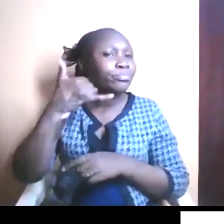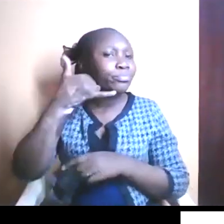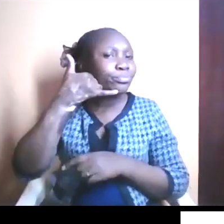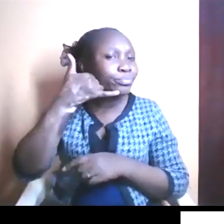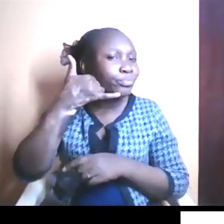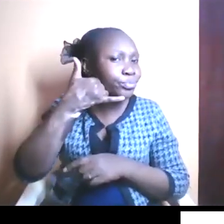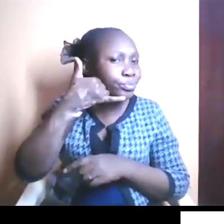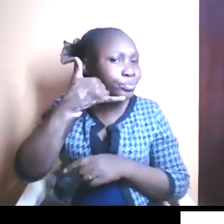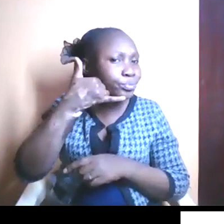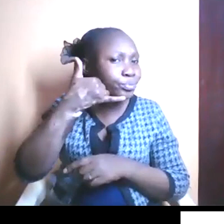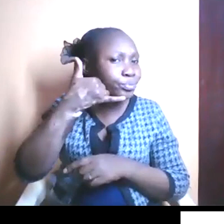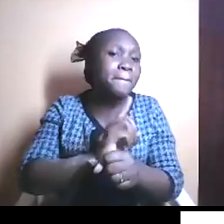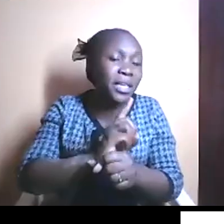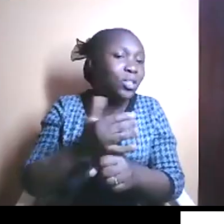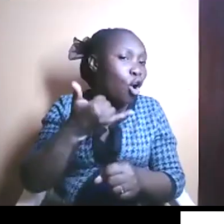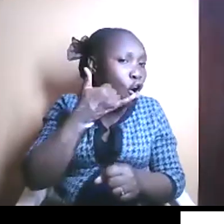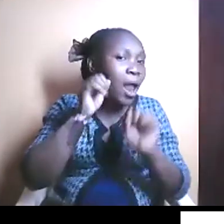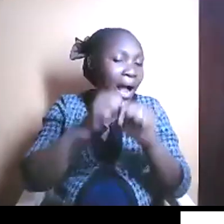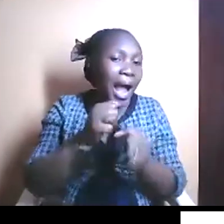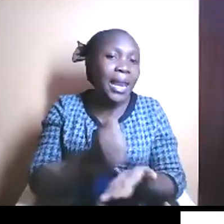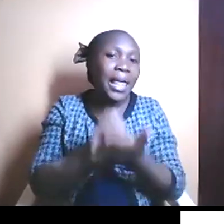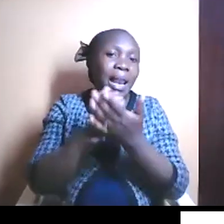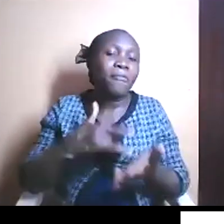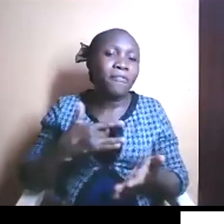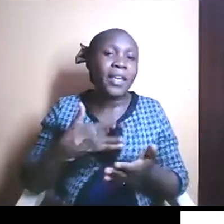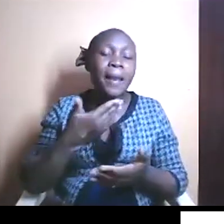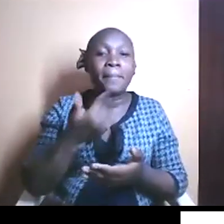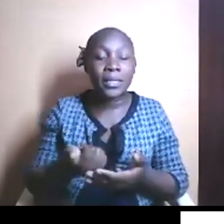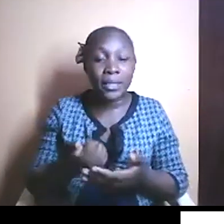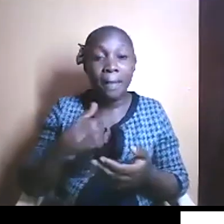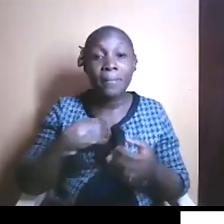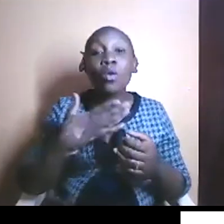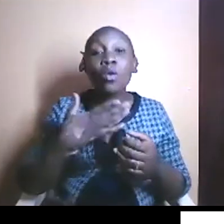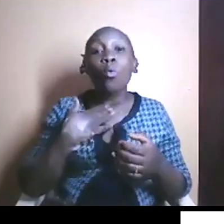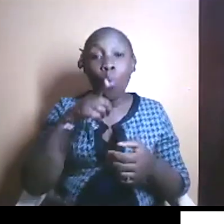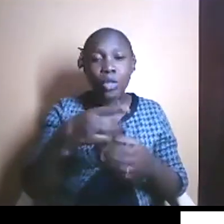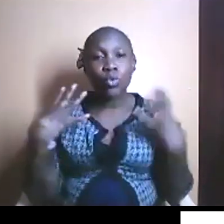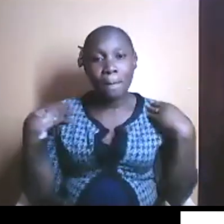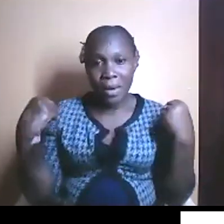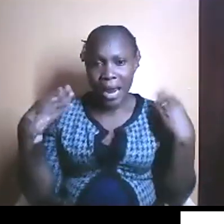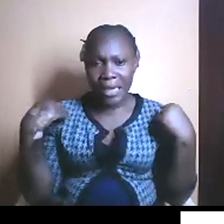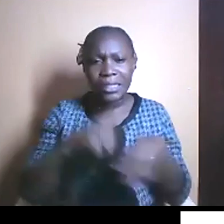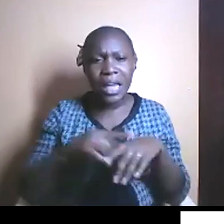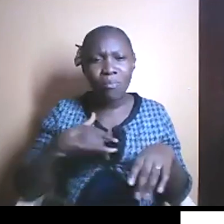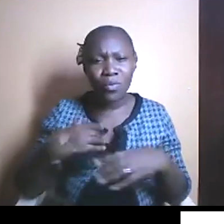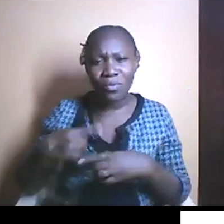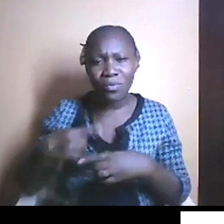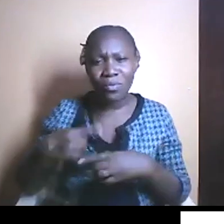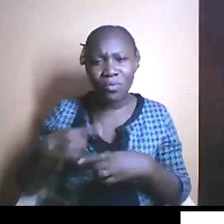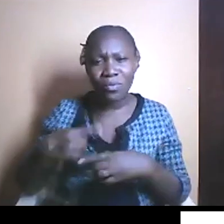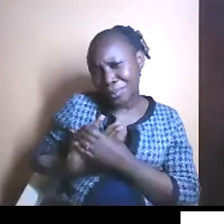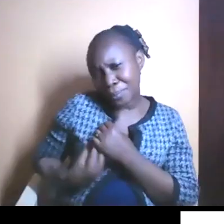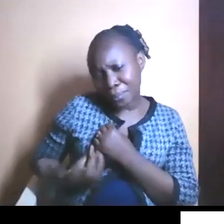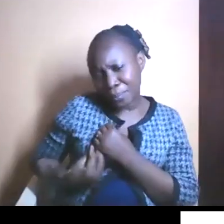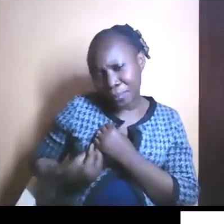can actually help you feel better? So I'd like you to practice this the next time you're really feeling down. Think of a friend who you are very fond of